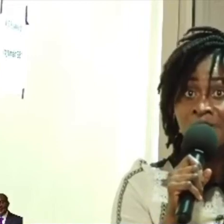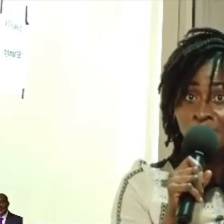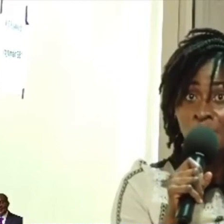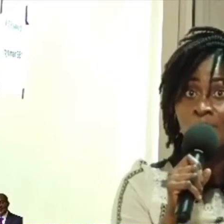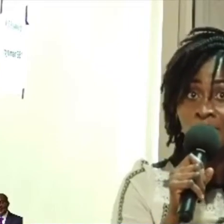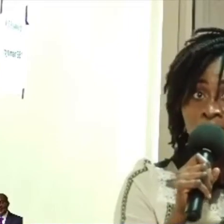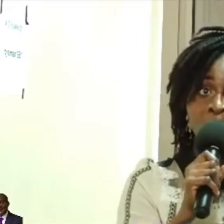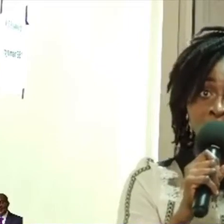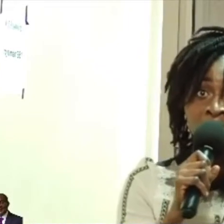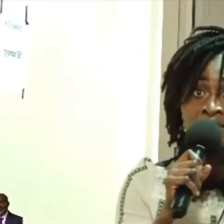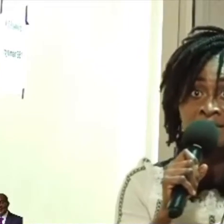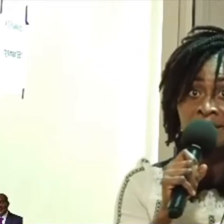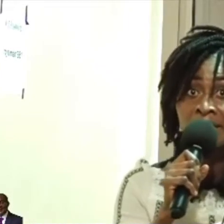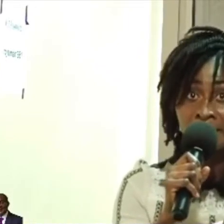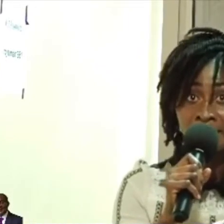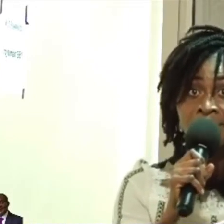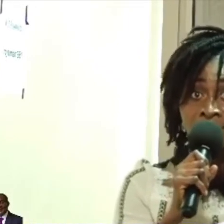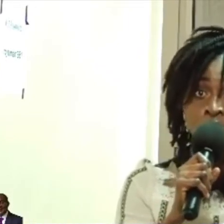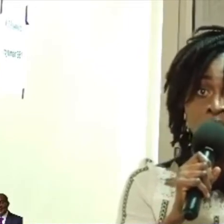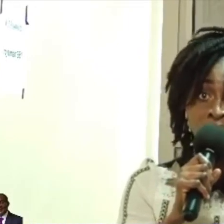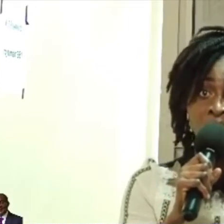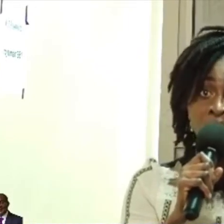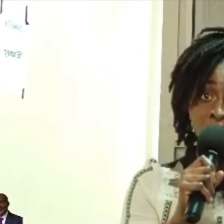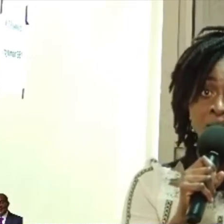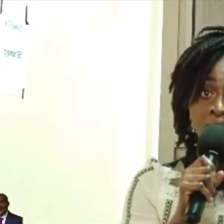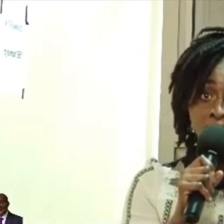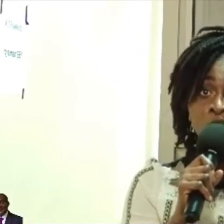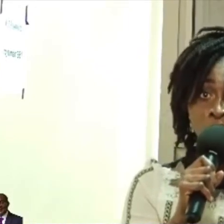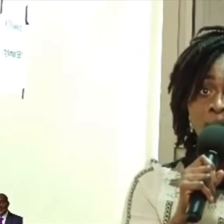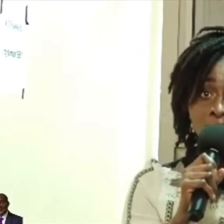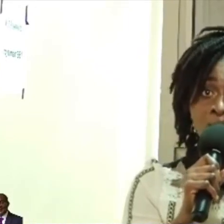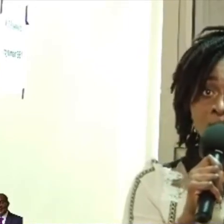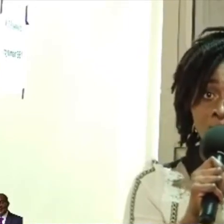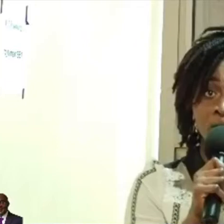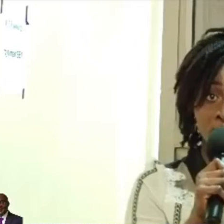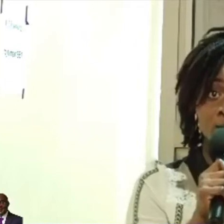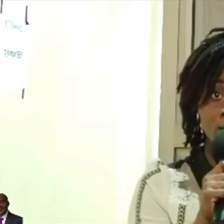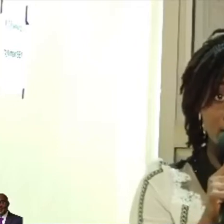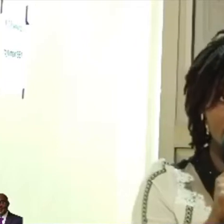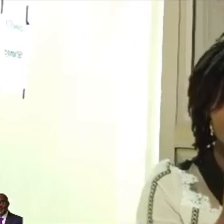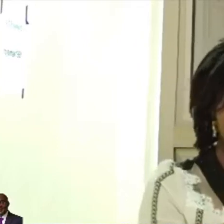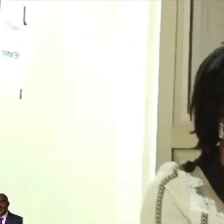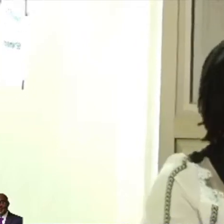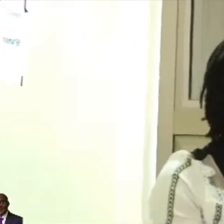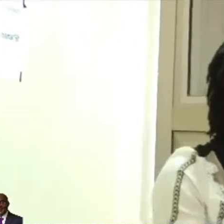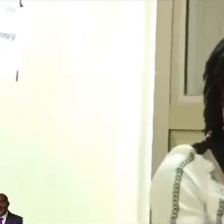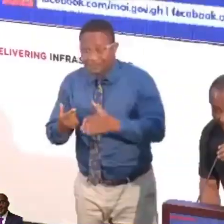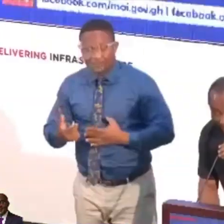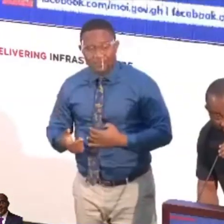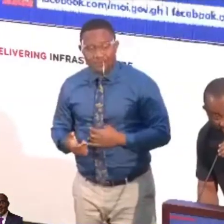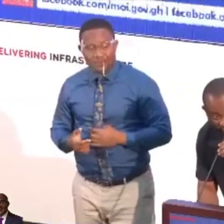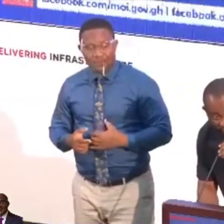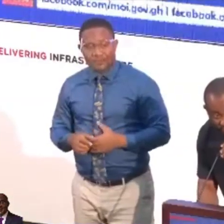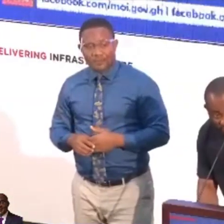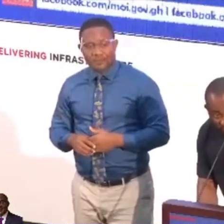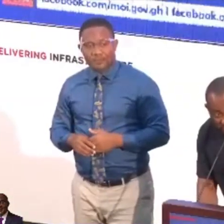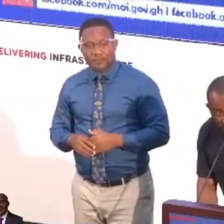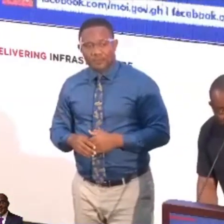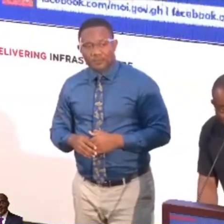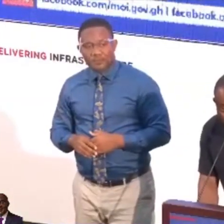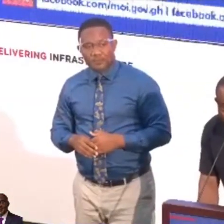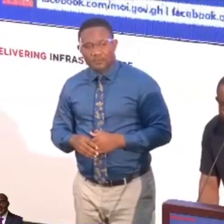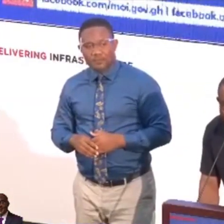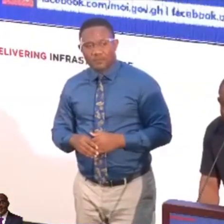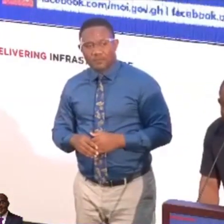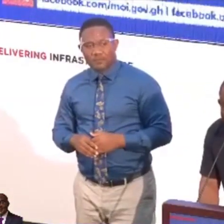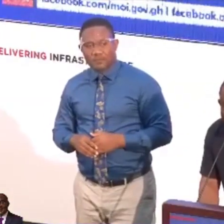don't know whether we have it and they couldn't show it. Yes, thank you. Thank you very much, Gifty. We